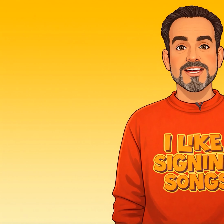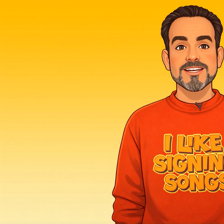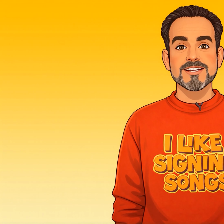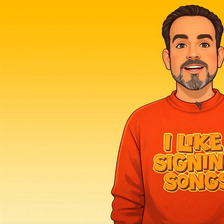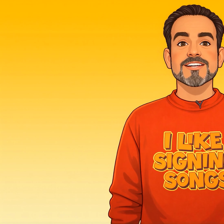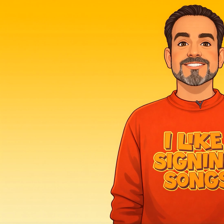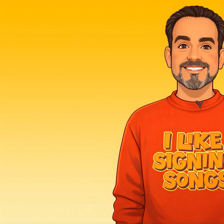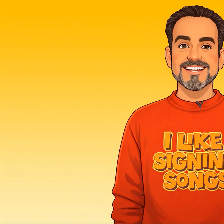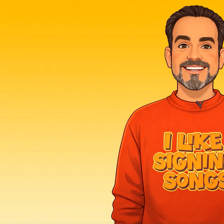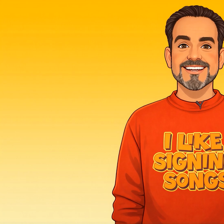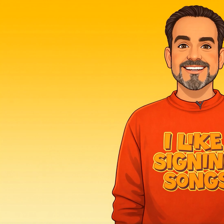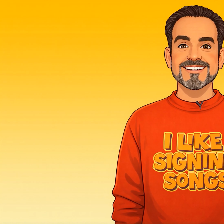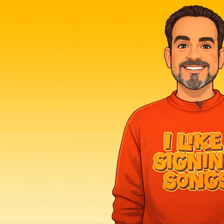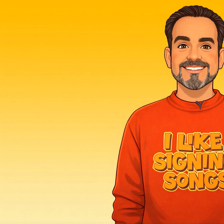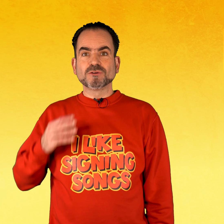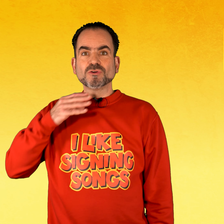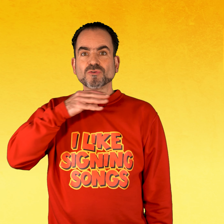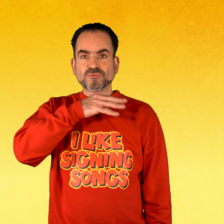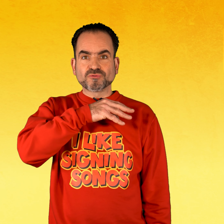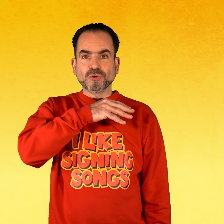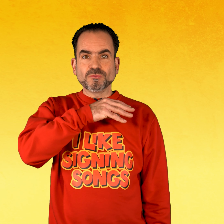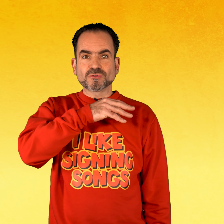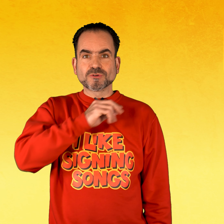Ready, steady. Fruit.